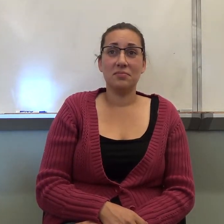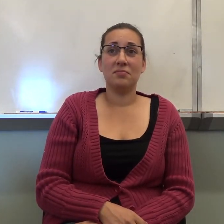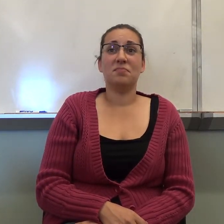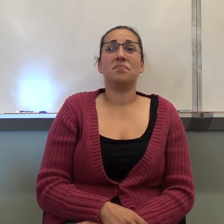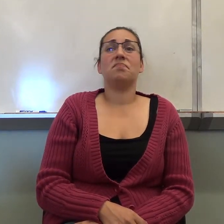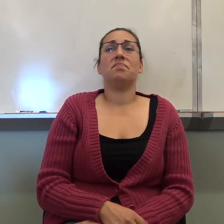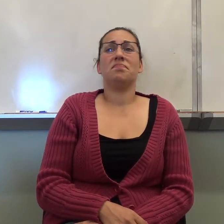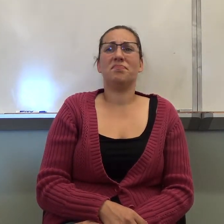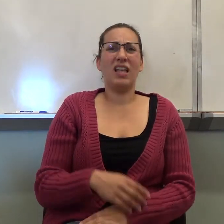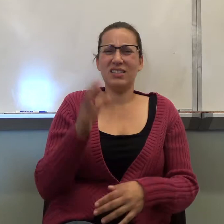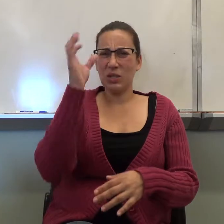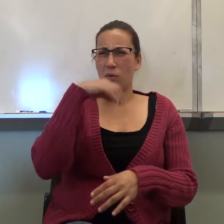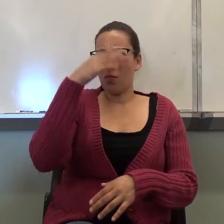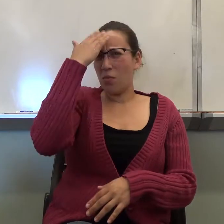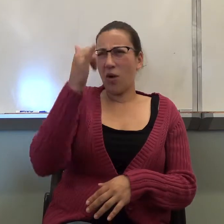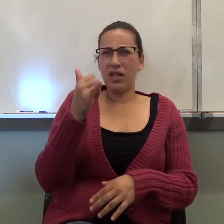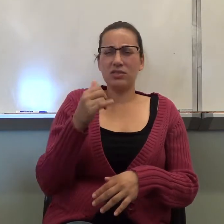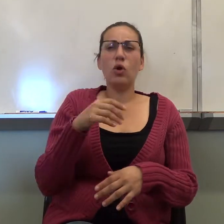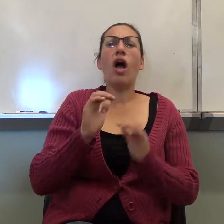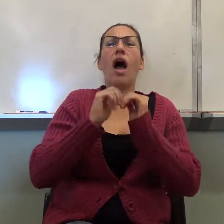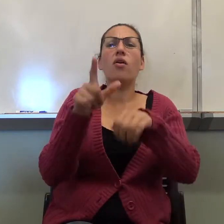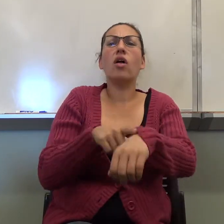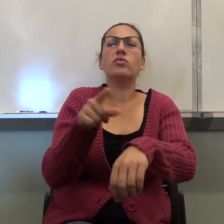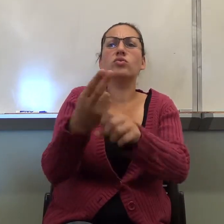they're telling us that G dollars per gallon